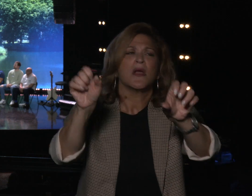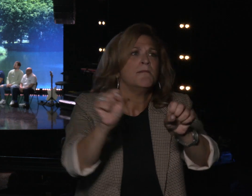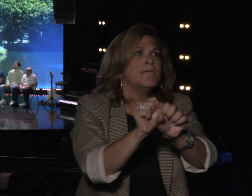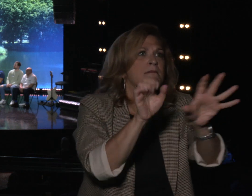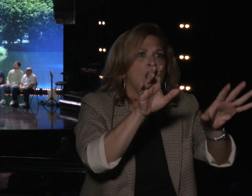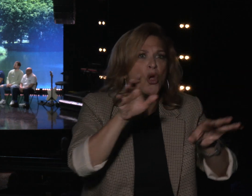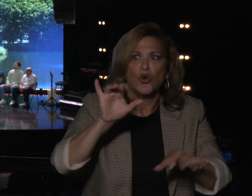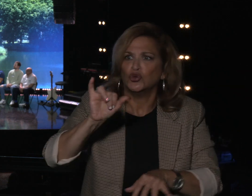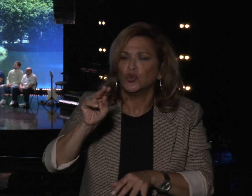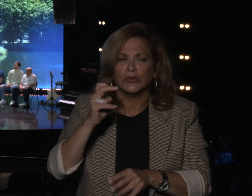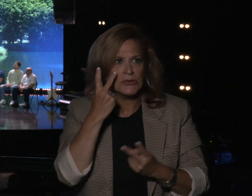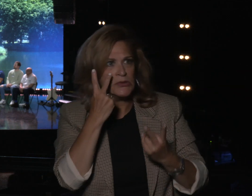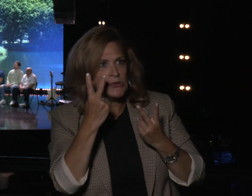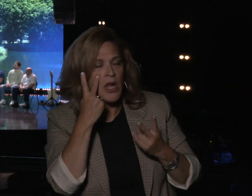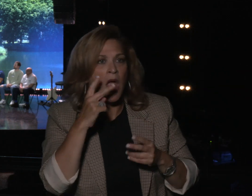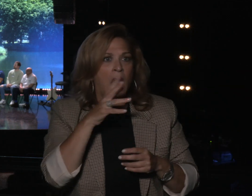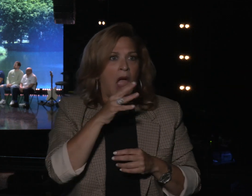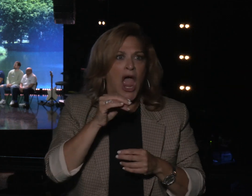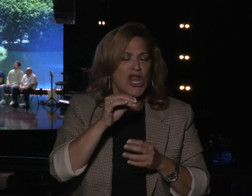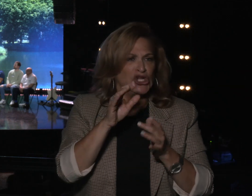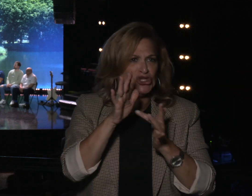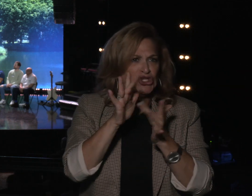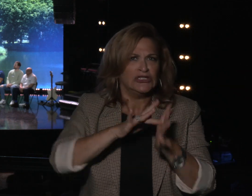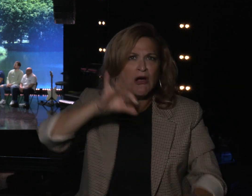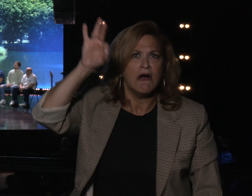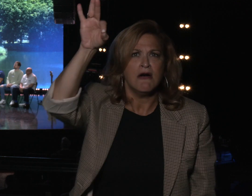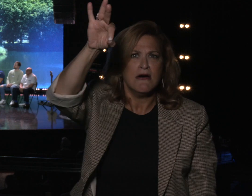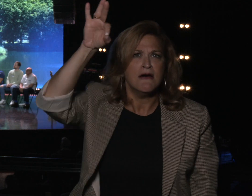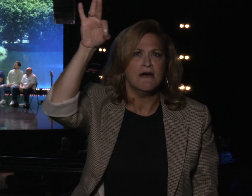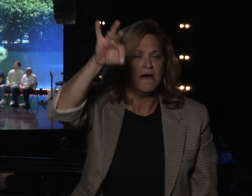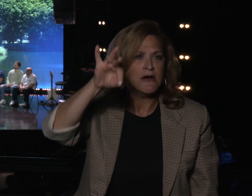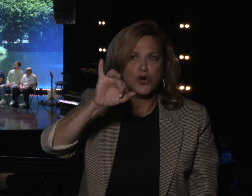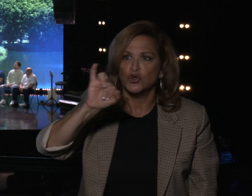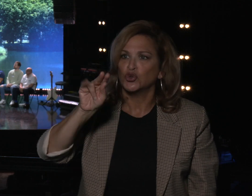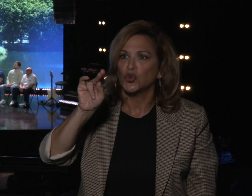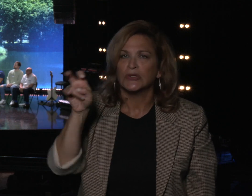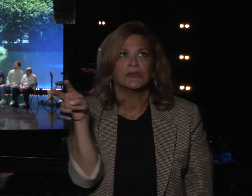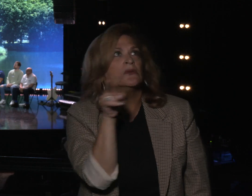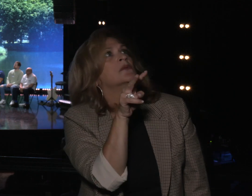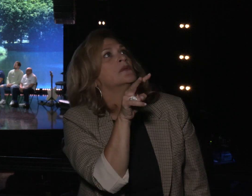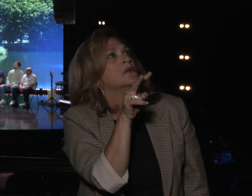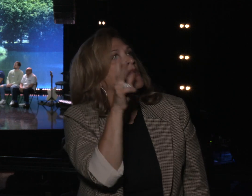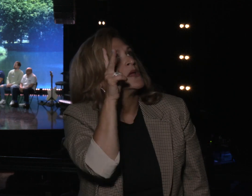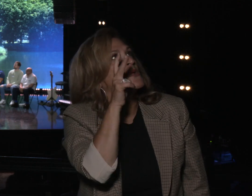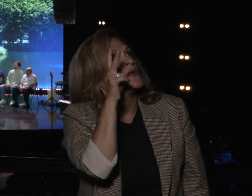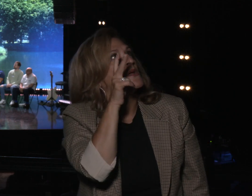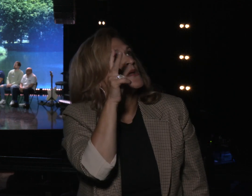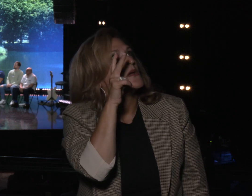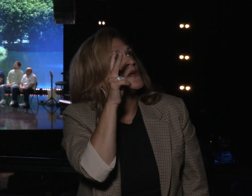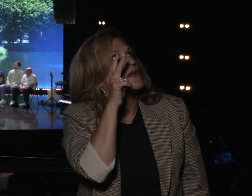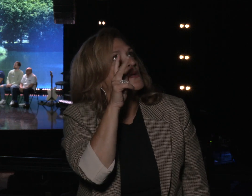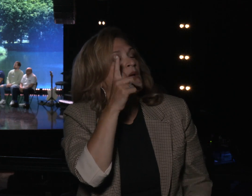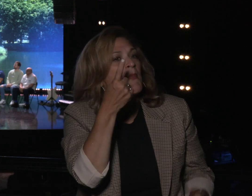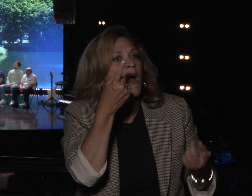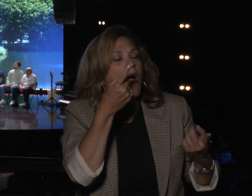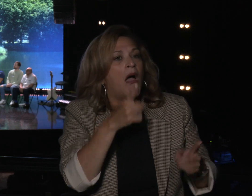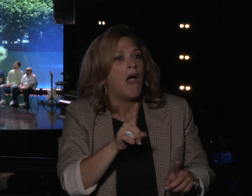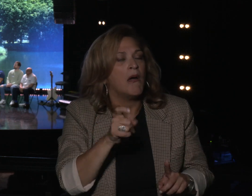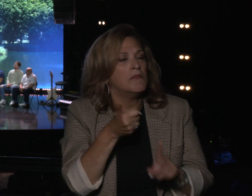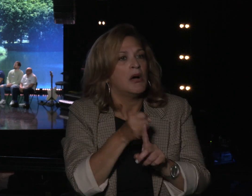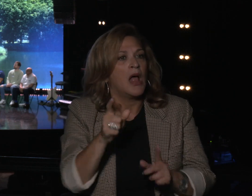sermons and listening to the parables. But at some point in Judas's life, man, Satan jumps in his